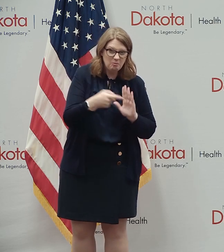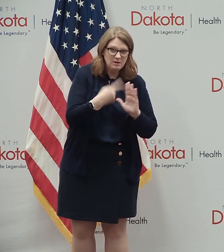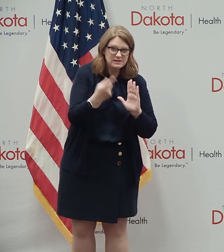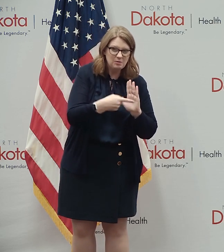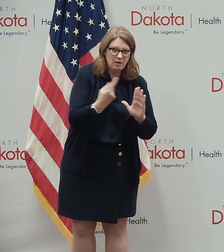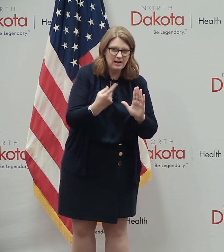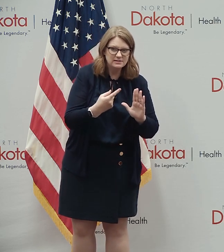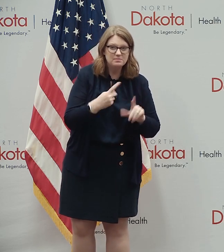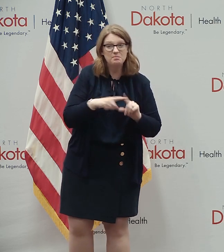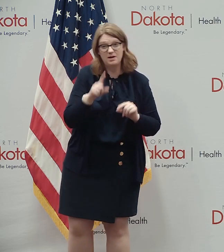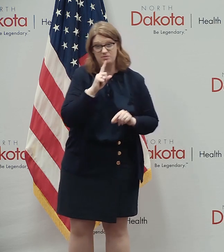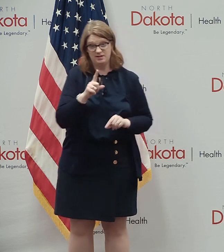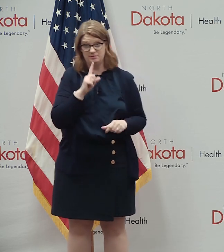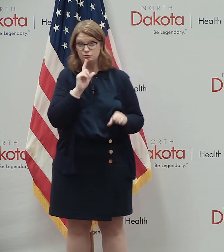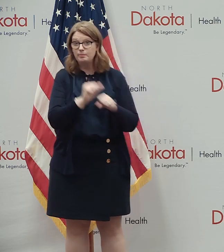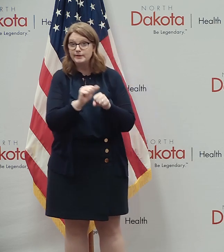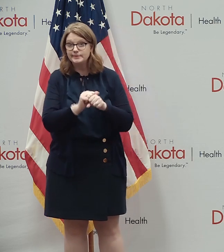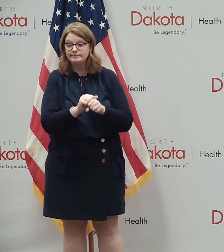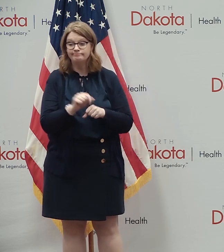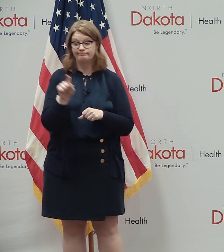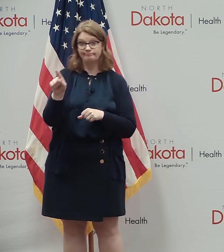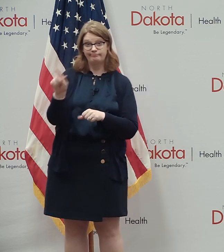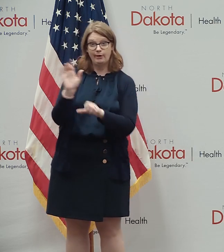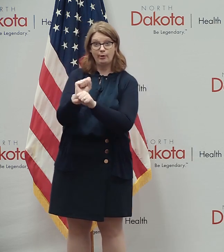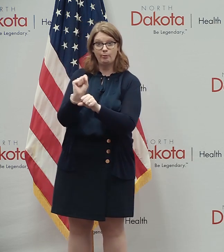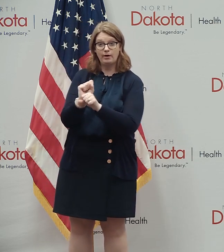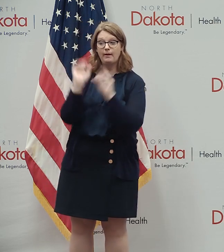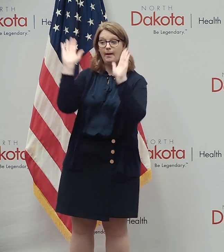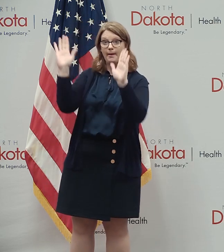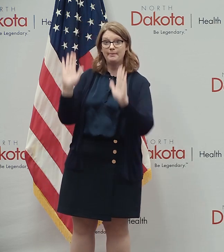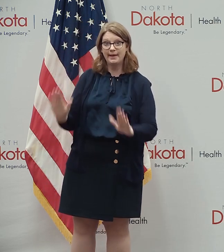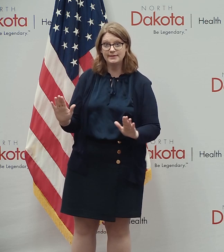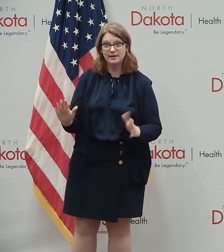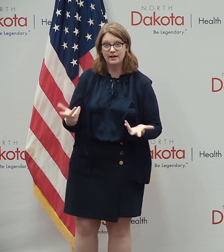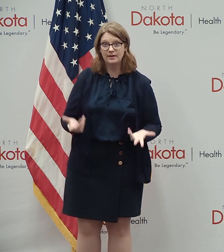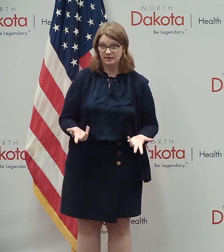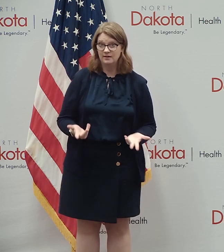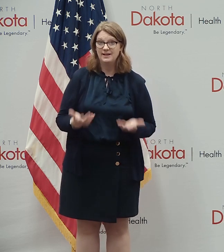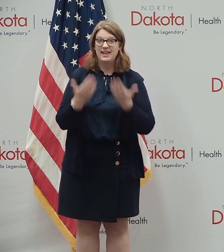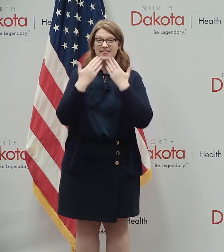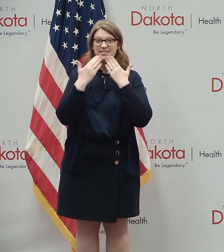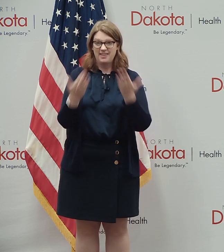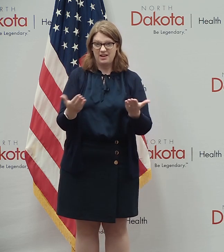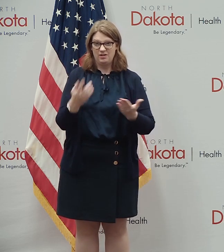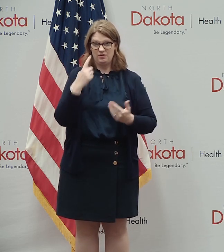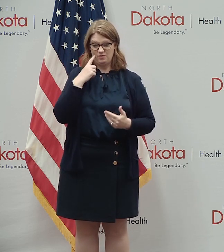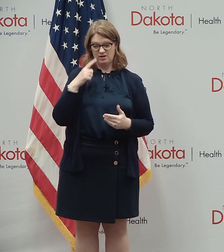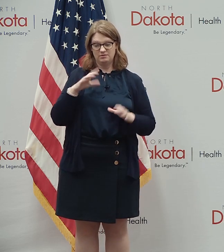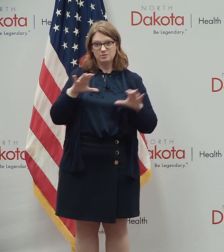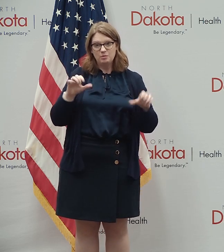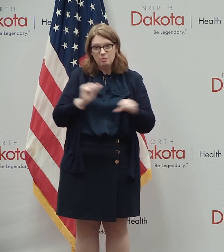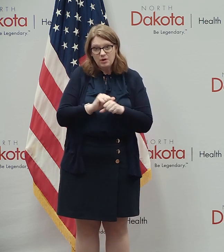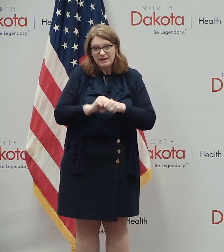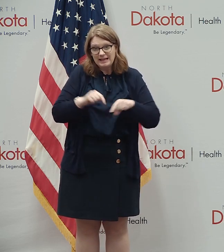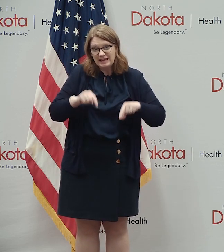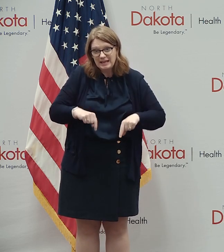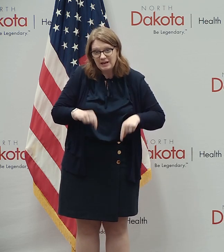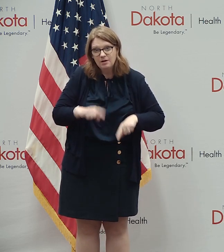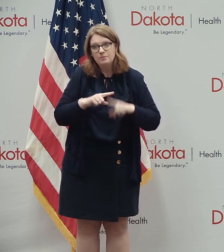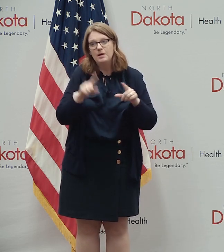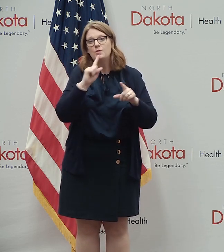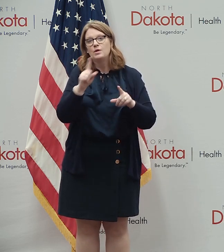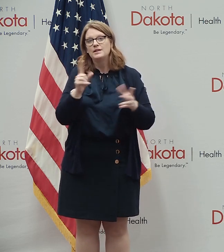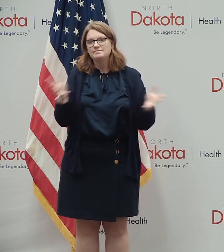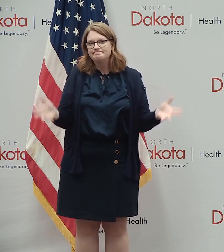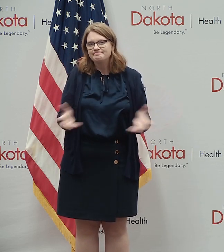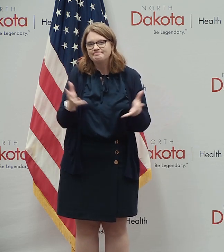give you a firsthand testimony. She's doing amazing work on behalf of all of us, and not doing it just here, but also really helping change